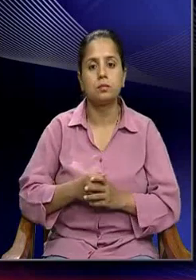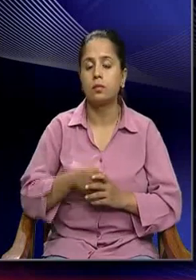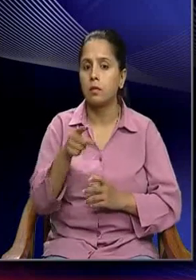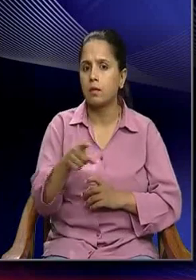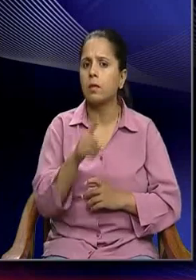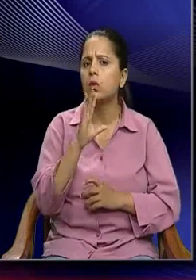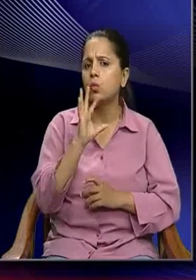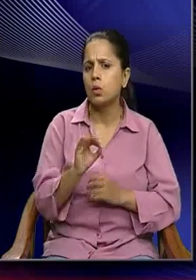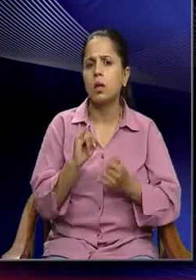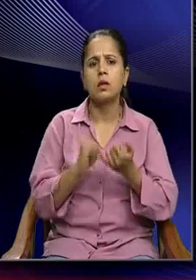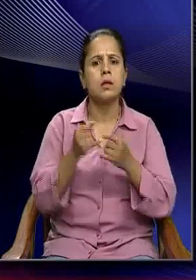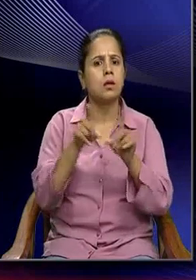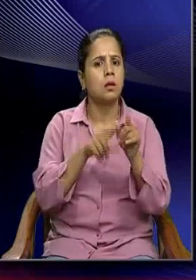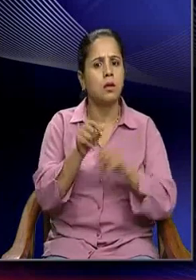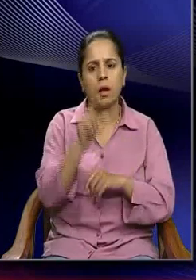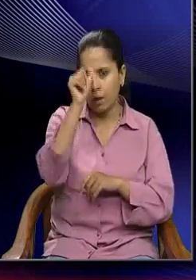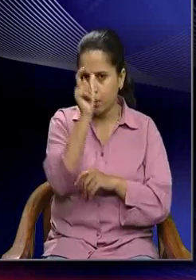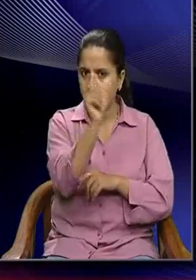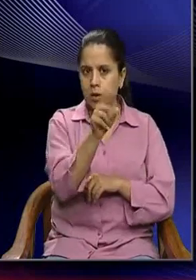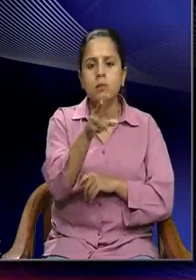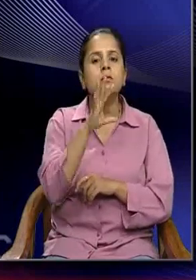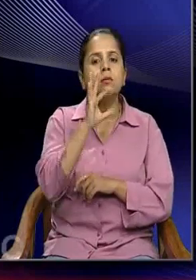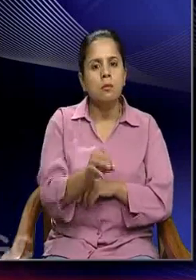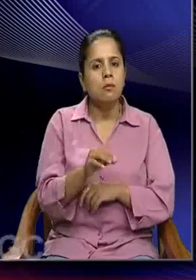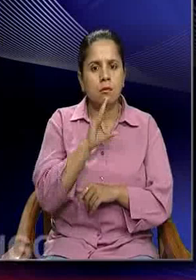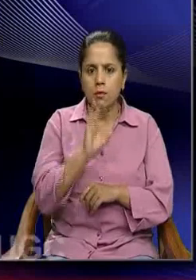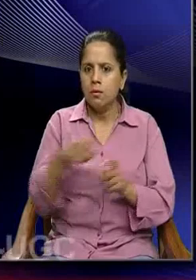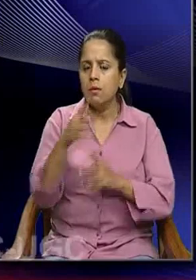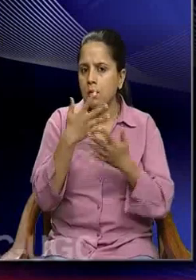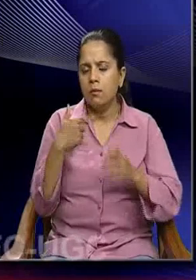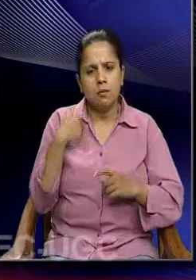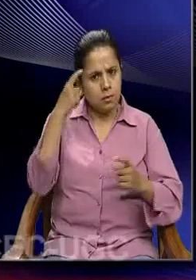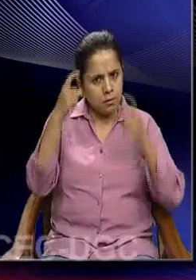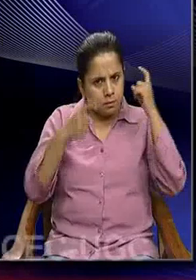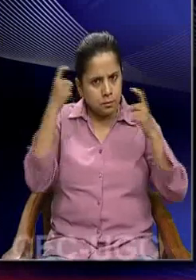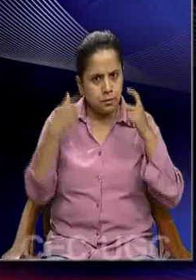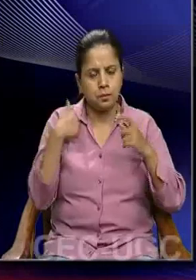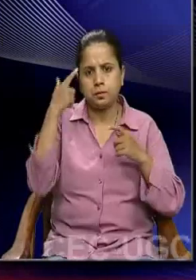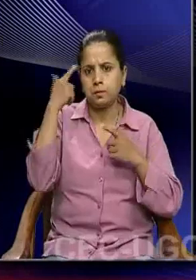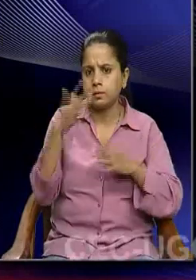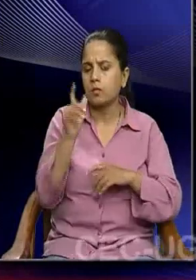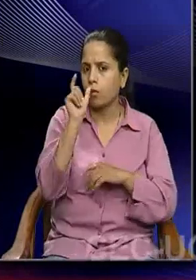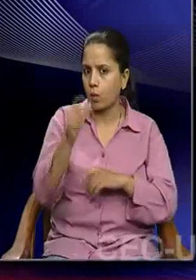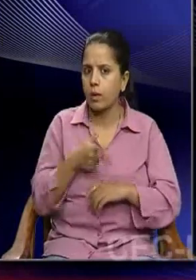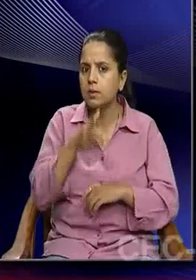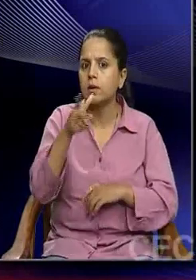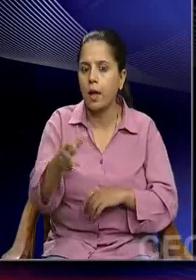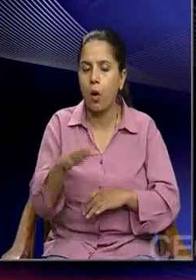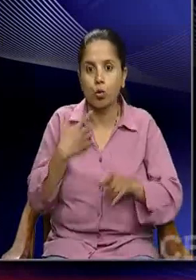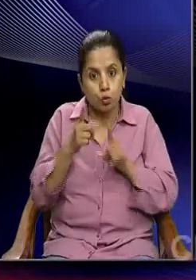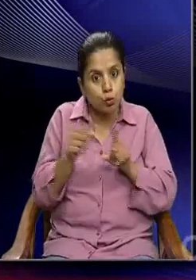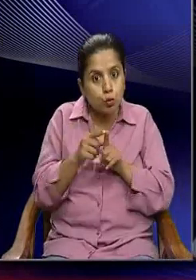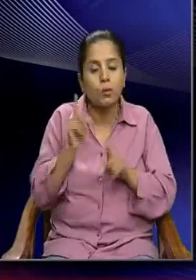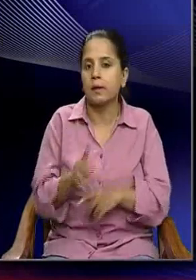Satya means practicing truthfulness in our thoughts, words, and actions.